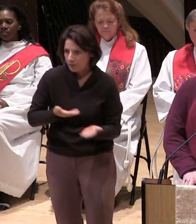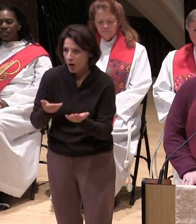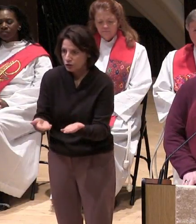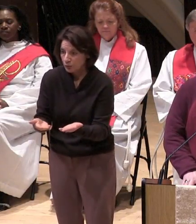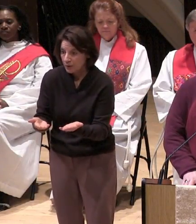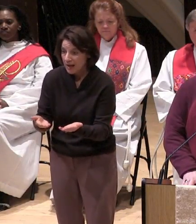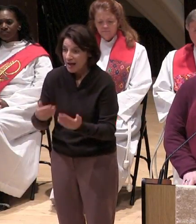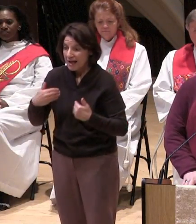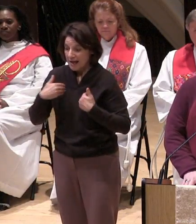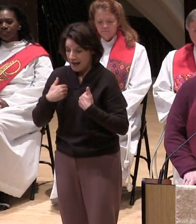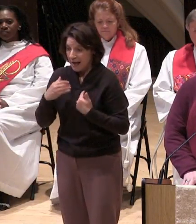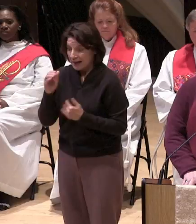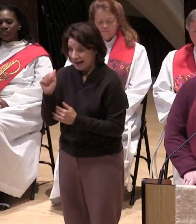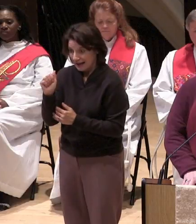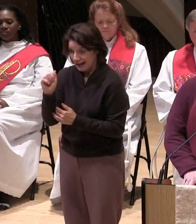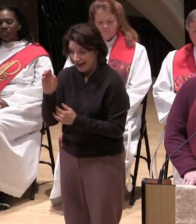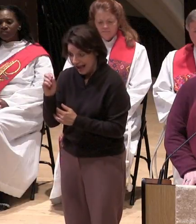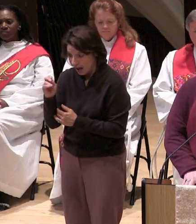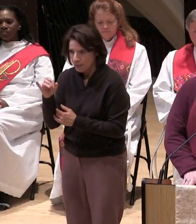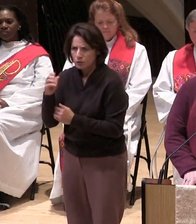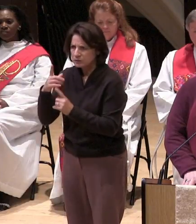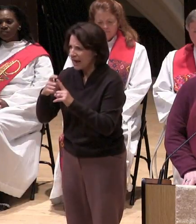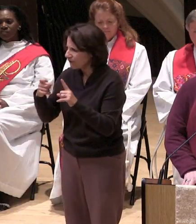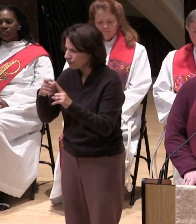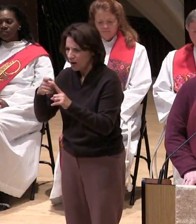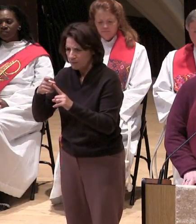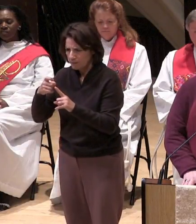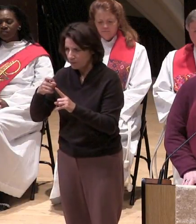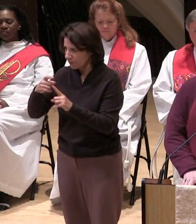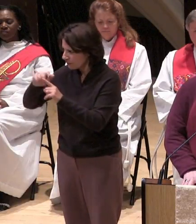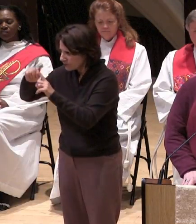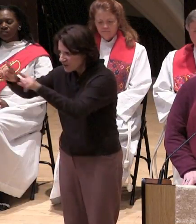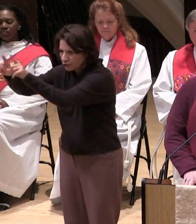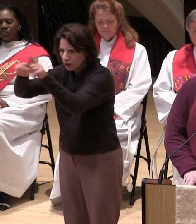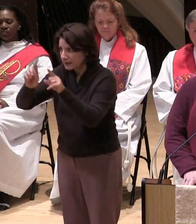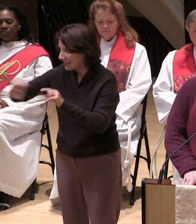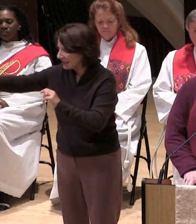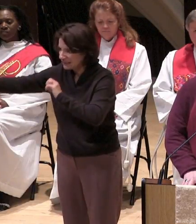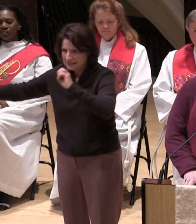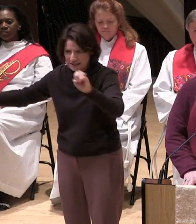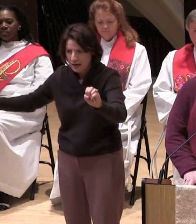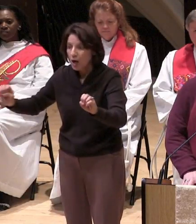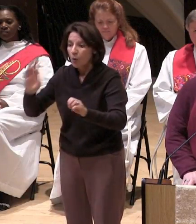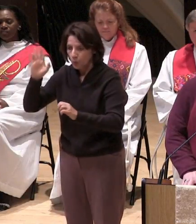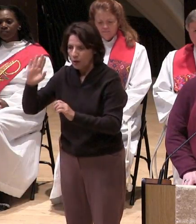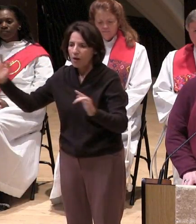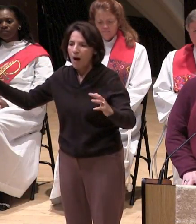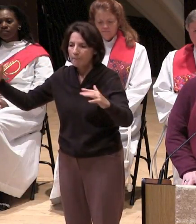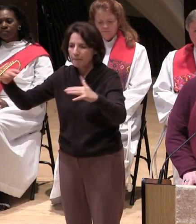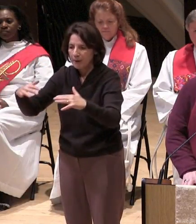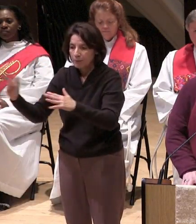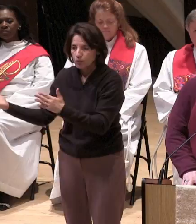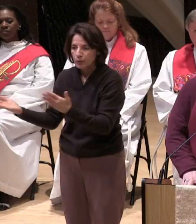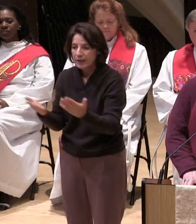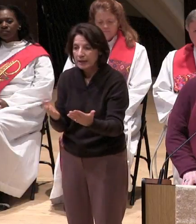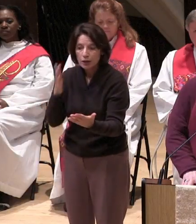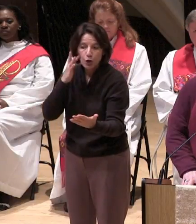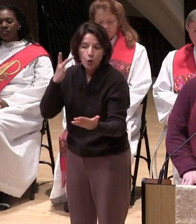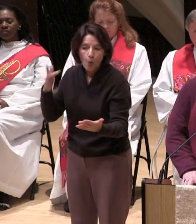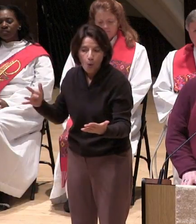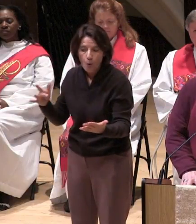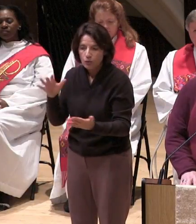shall fill you. Dromedaries from Midian and Ephah, all from Sheba shall come, bearing gold